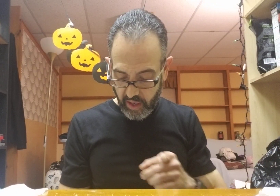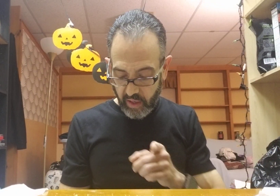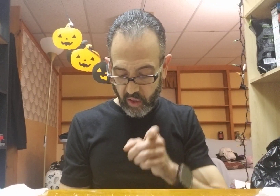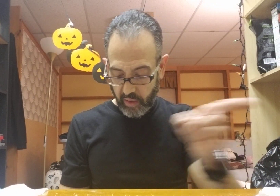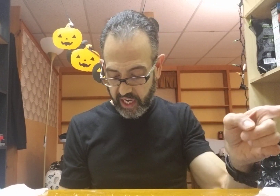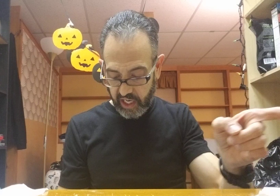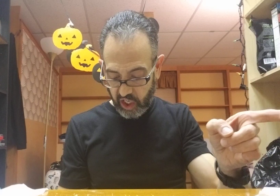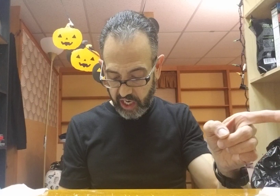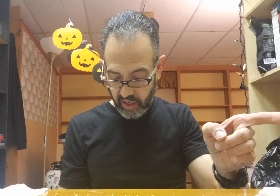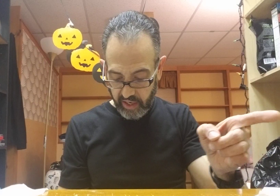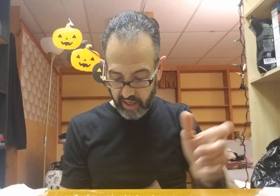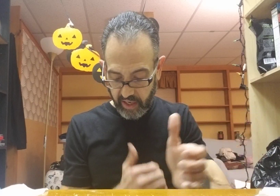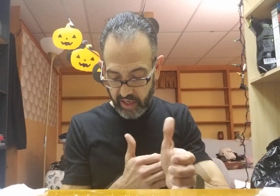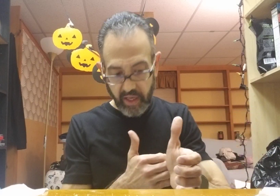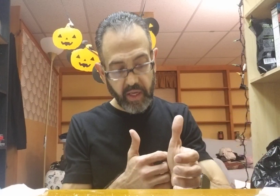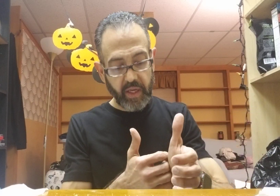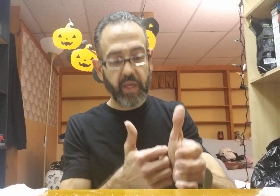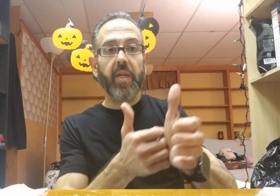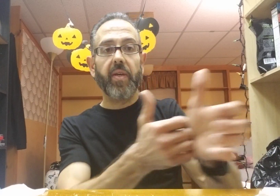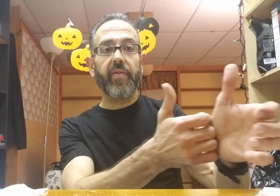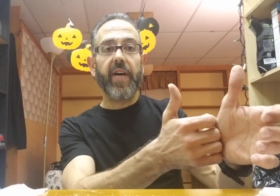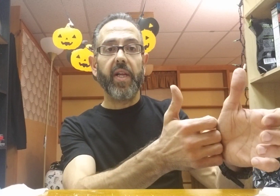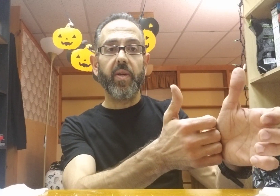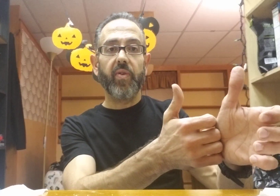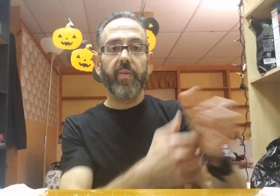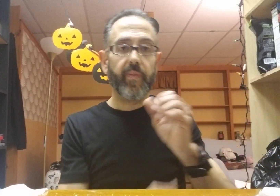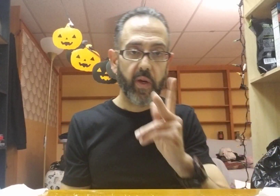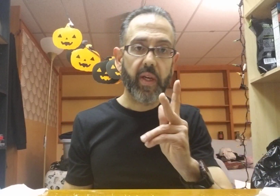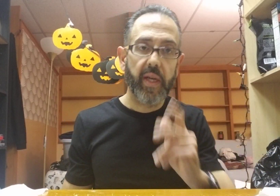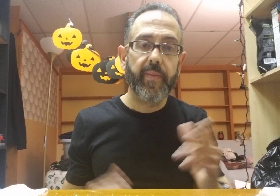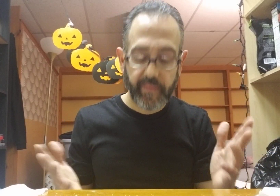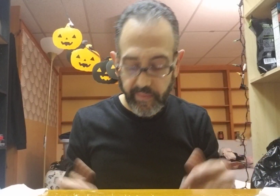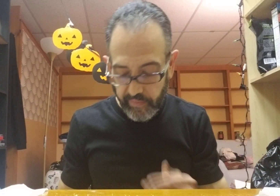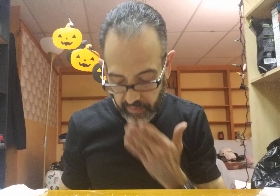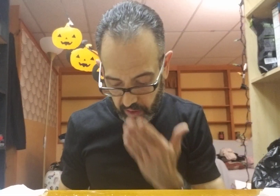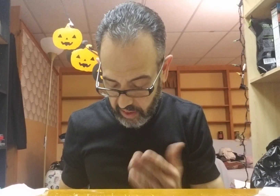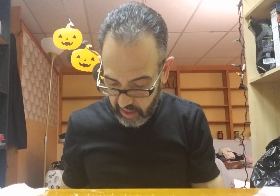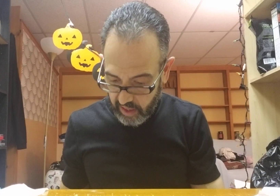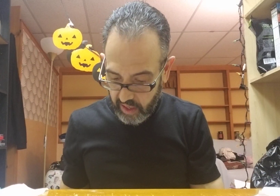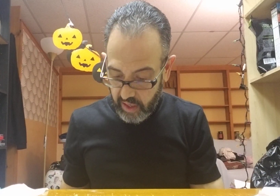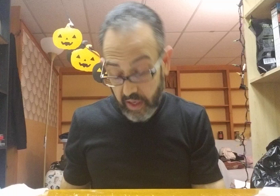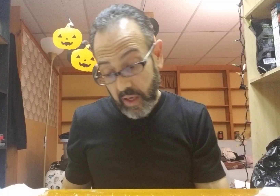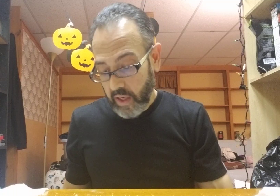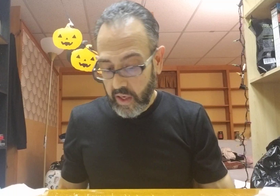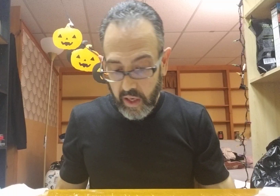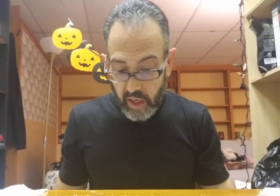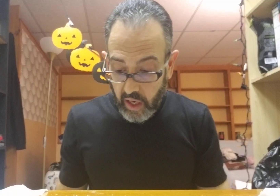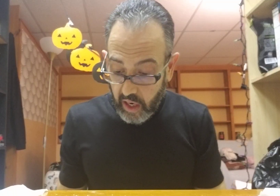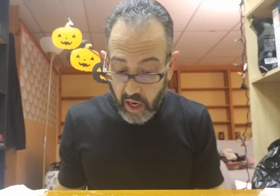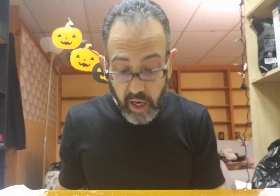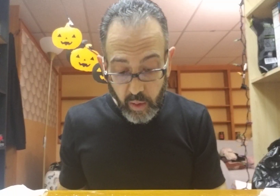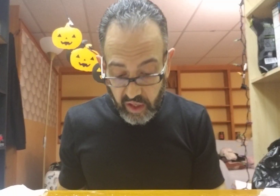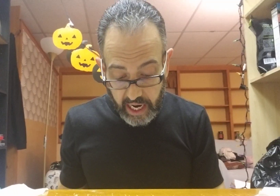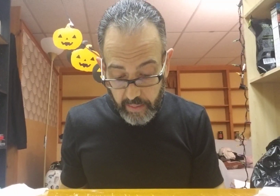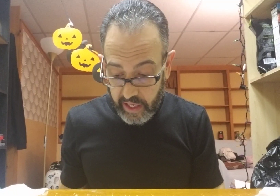So he, she, or it follows. Okay, good. Alright, we'll stop here